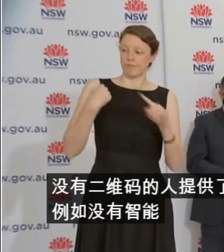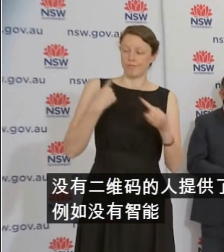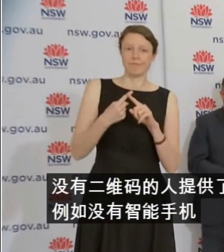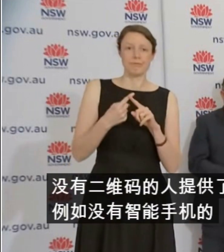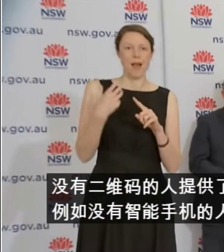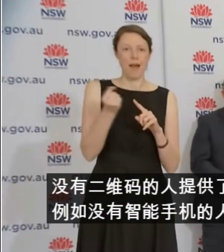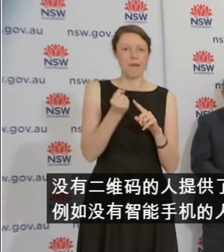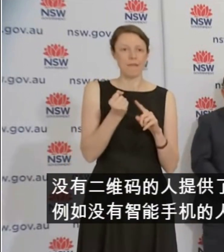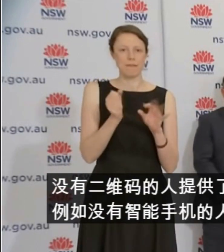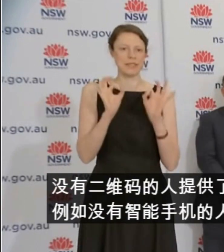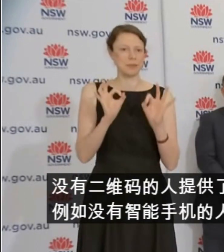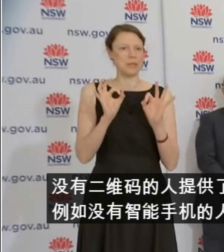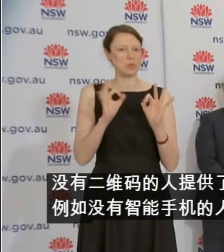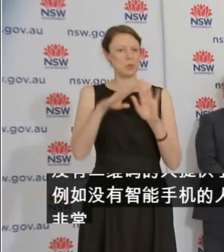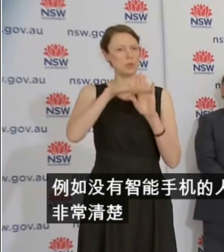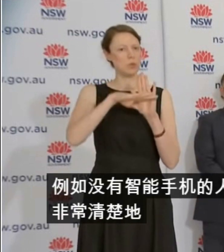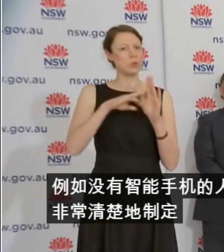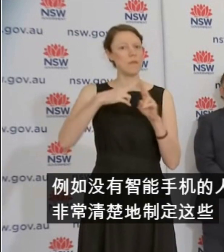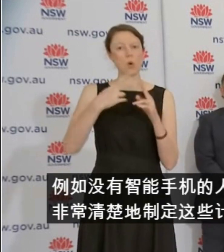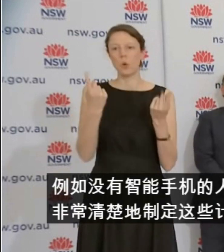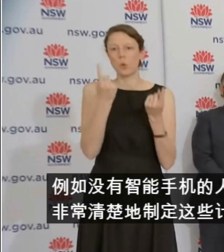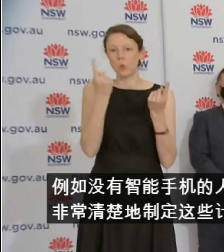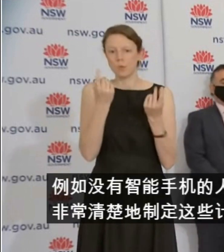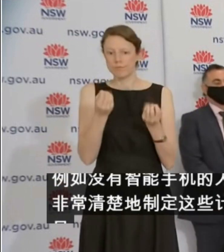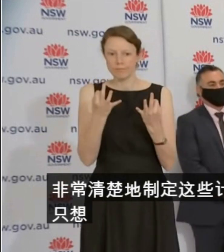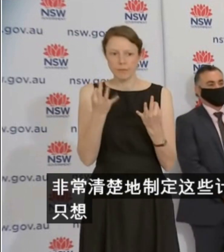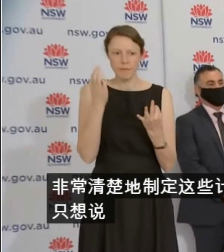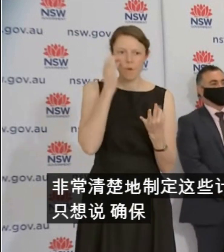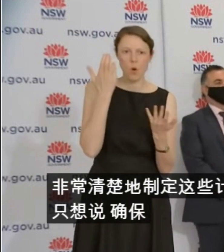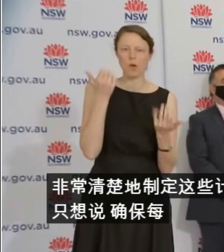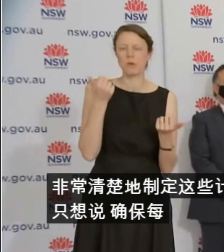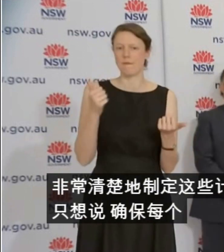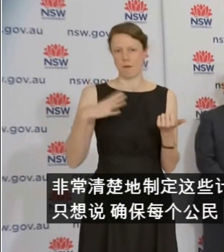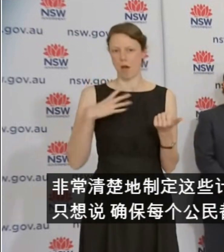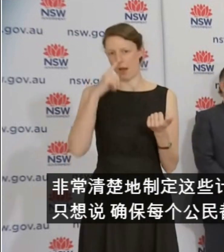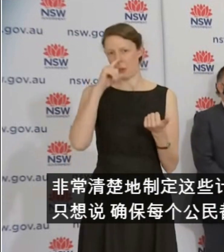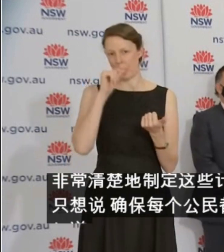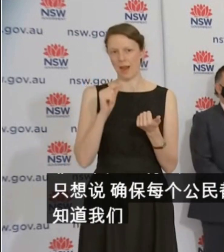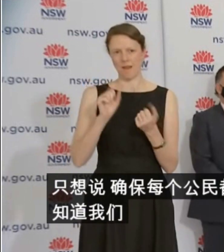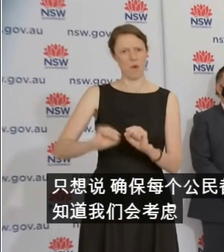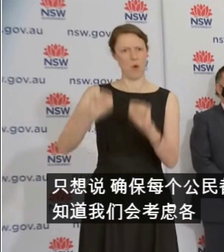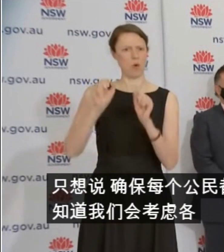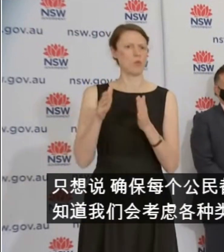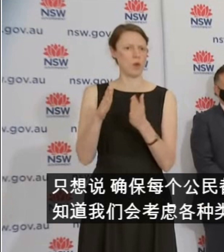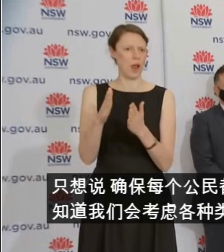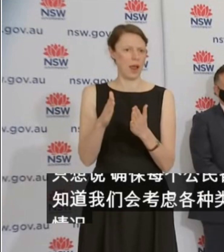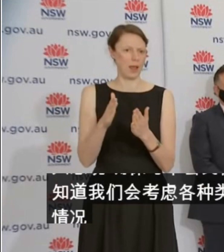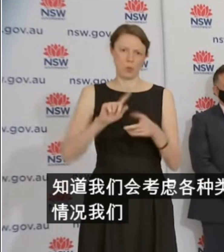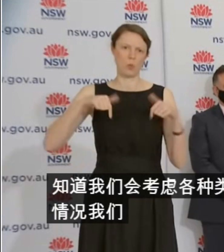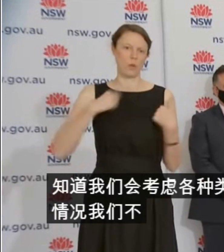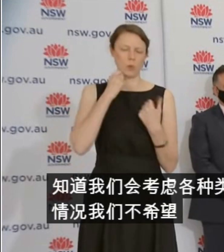who didn't have smartphones. So we'll make those plans very clear, but I just want to make sure every citizen knows that we'll account for every